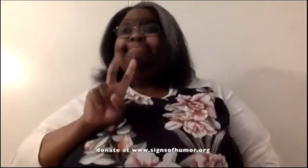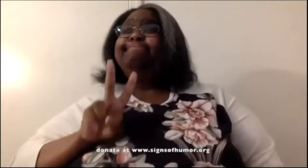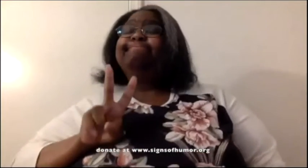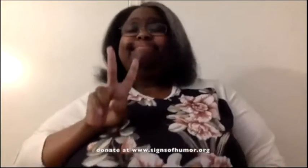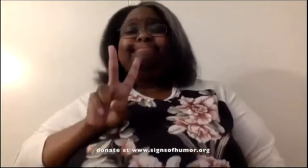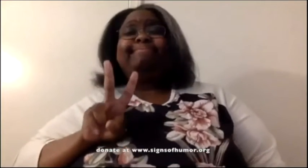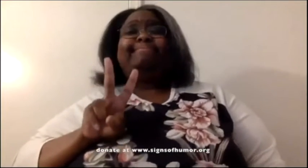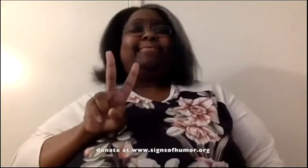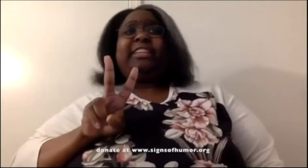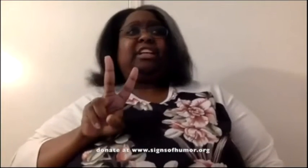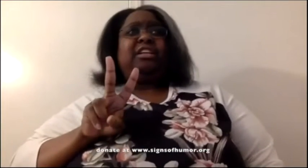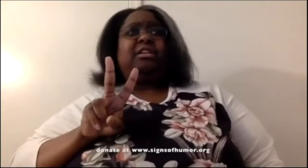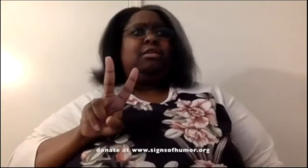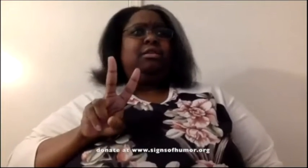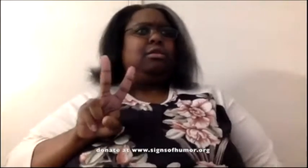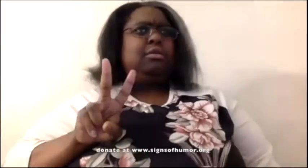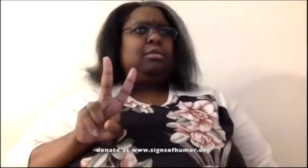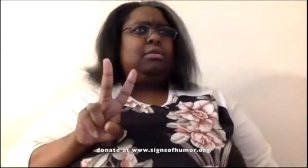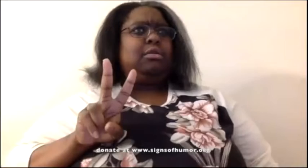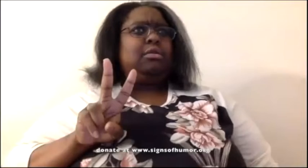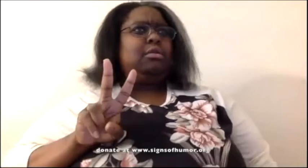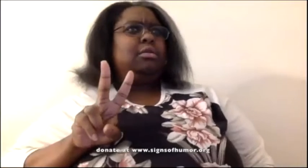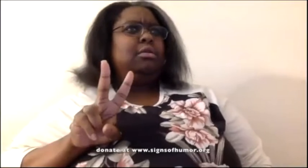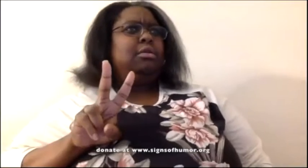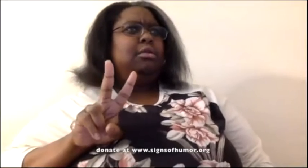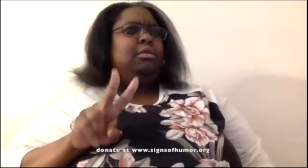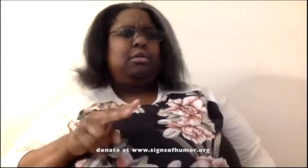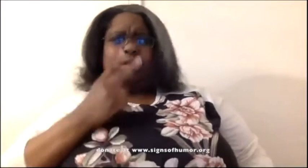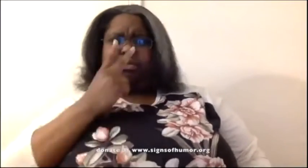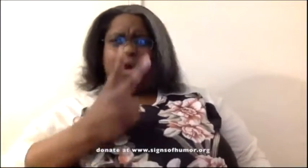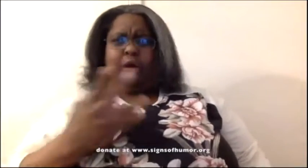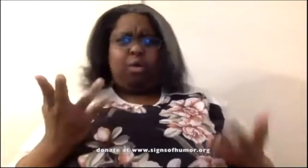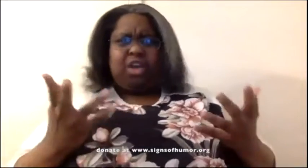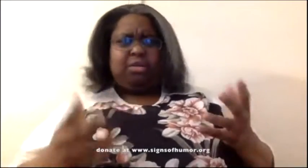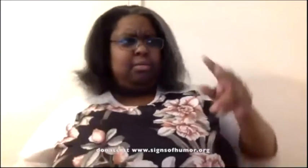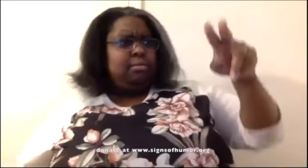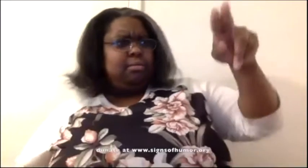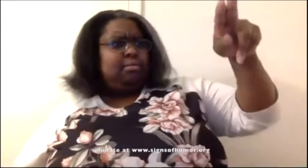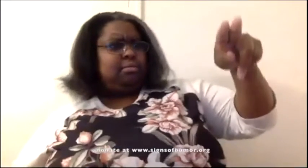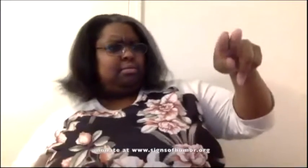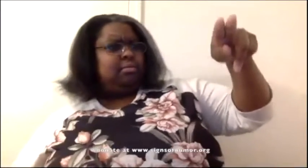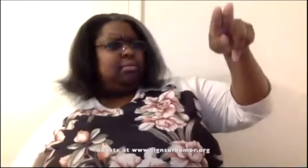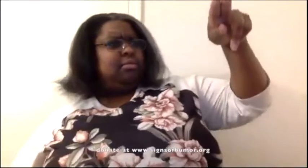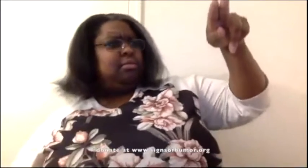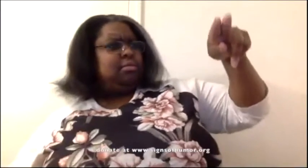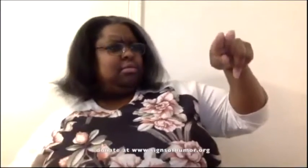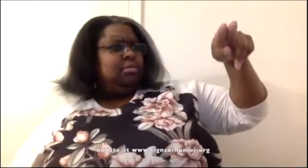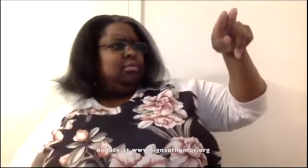So auntie and I headed on to the front. And at that moment, I saw